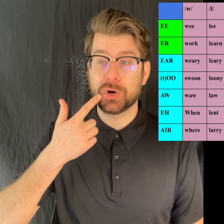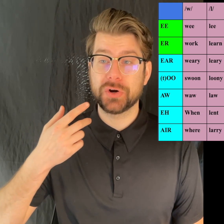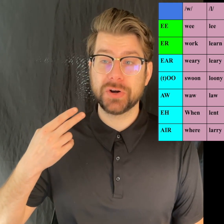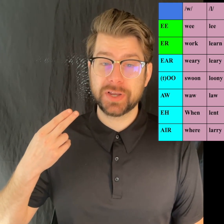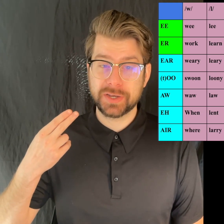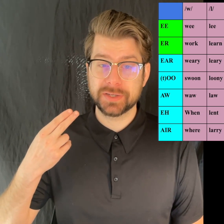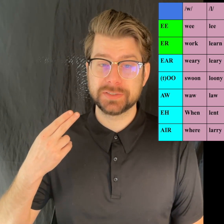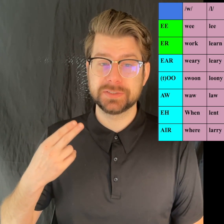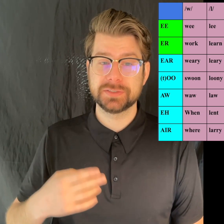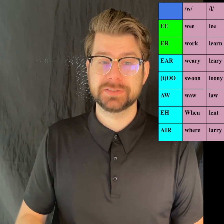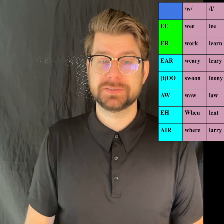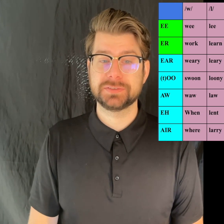work,